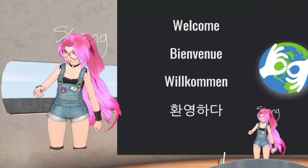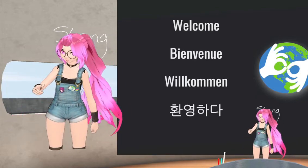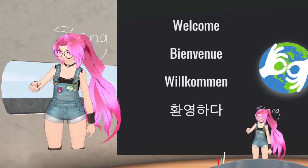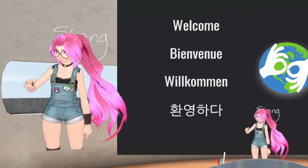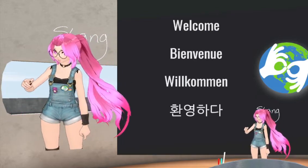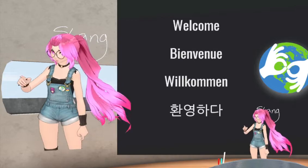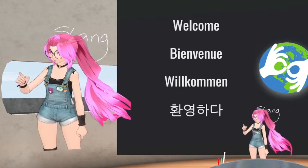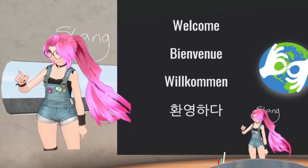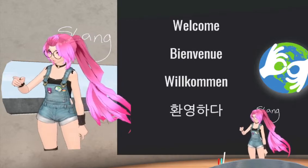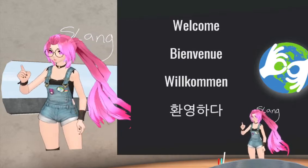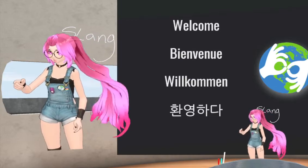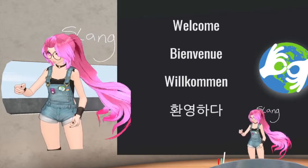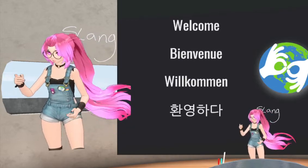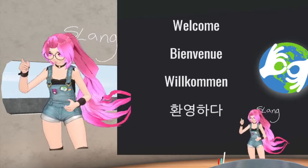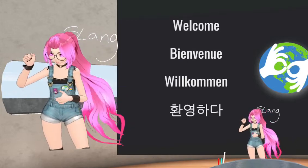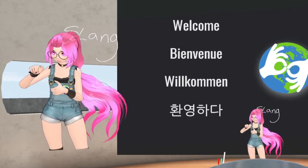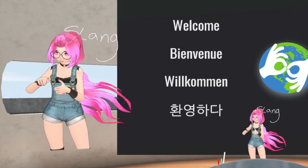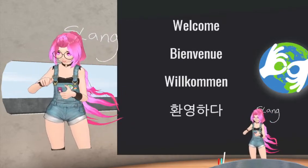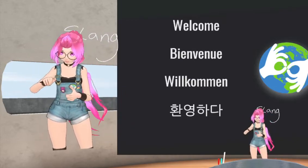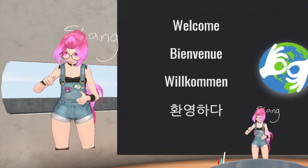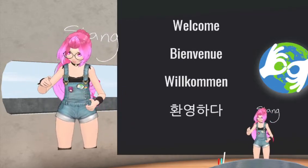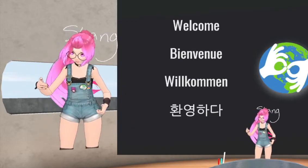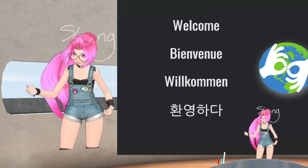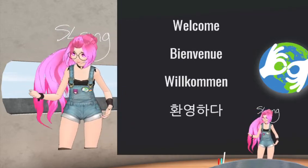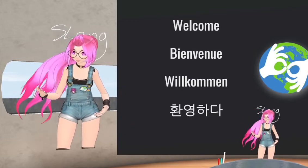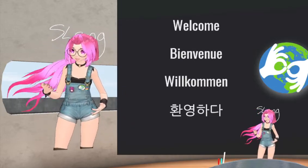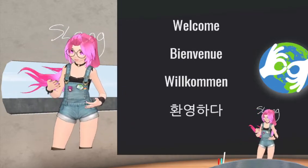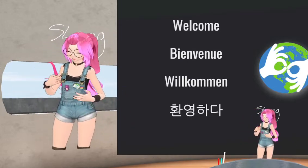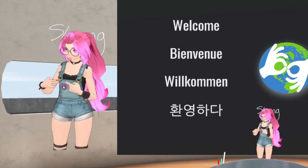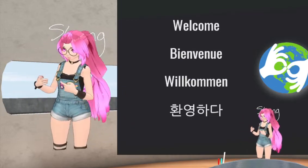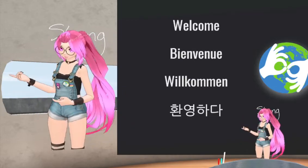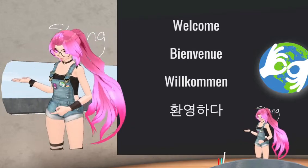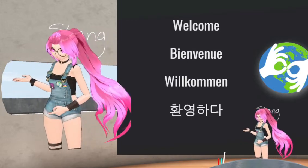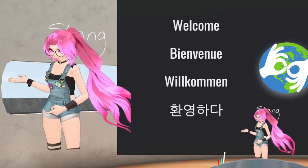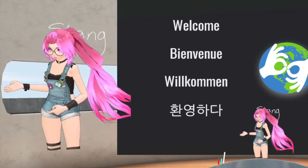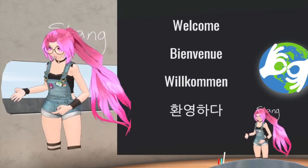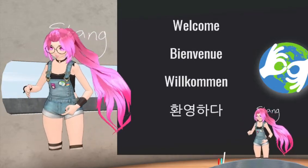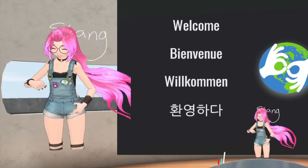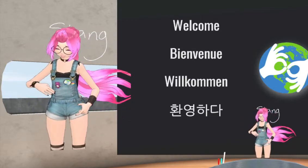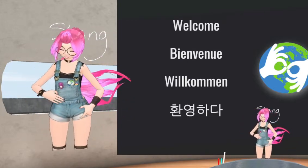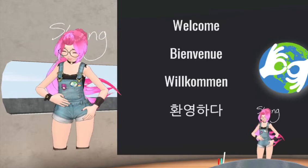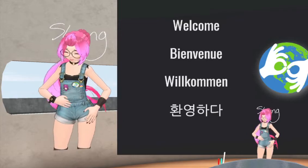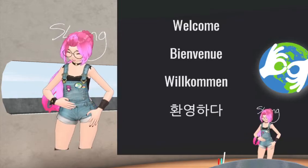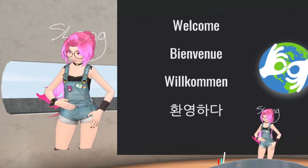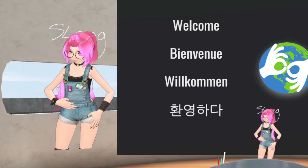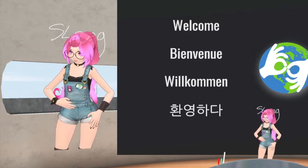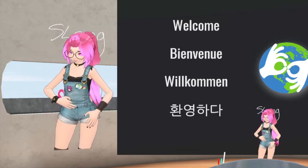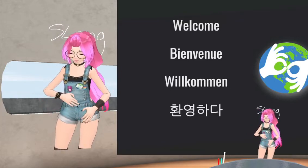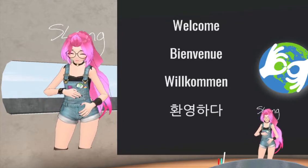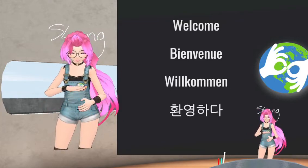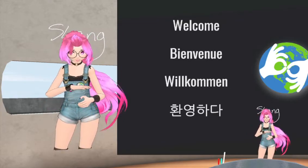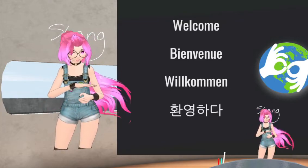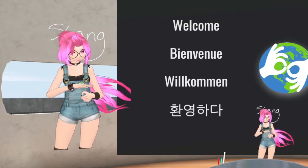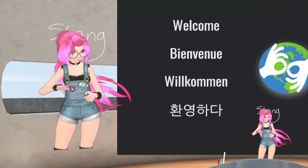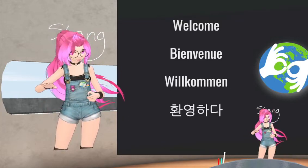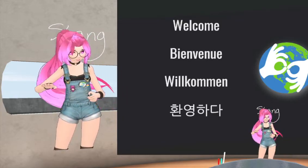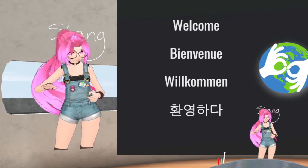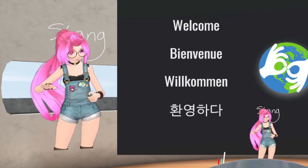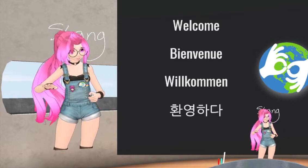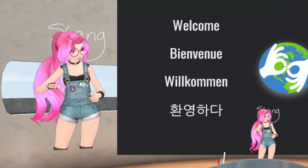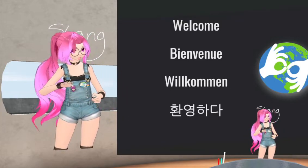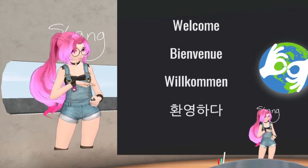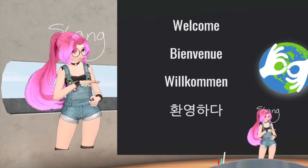The conversation is off? What do you... Okay, yeah, well, you're getting there. You're getting there. Yes, it does have to do with conversations. So those